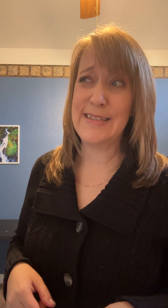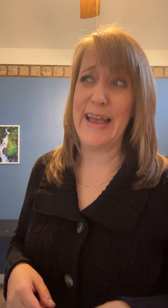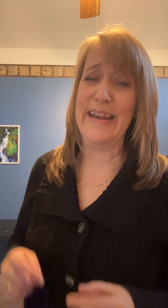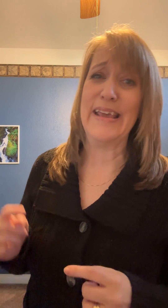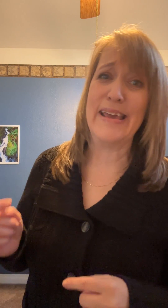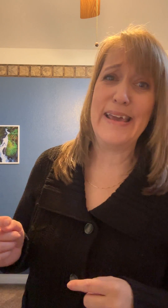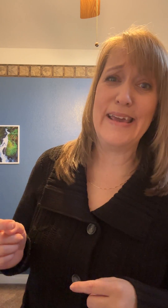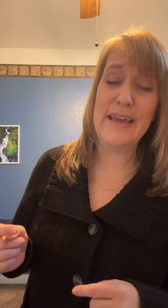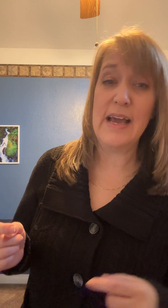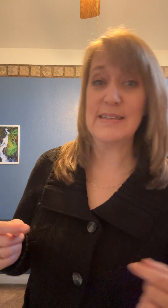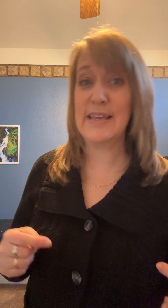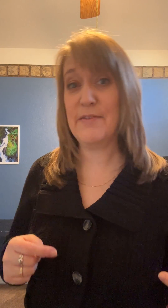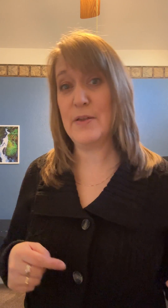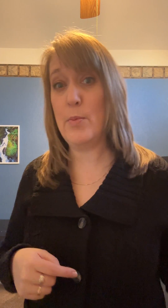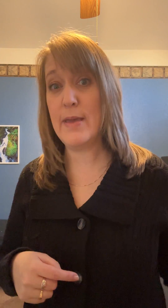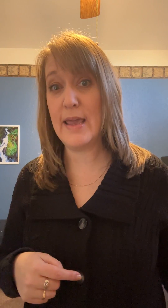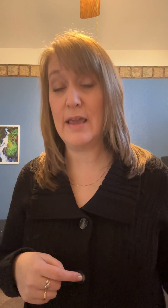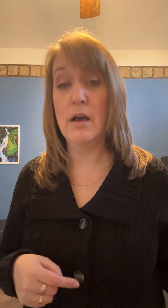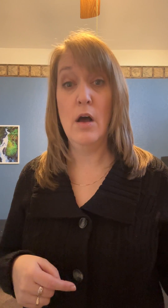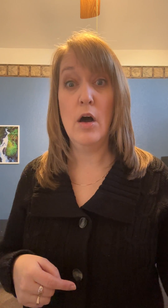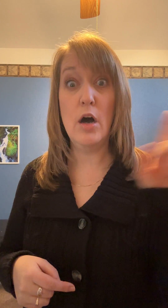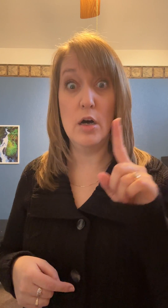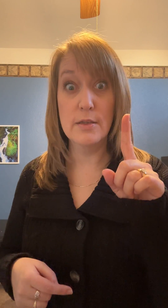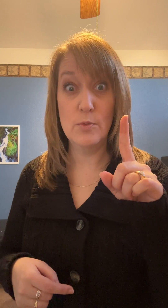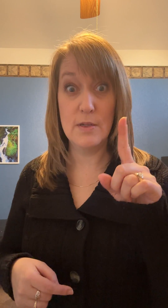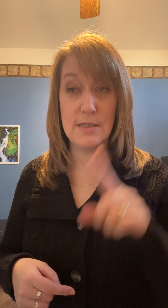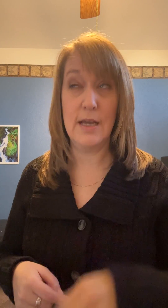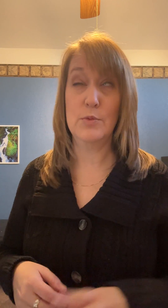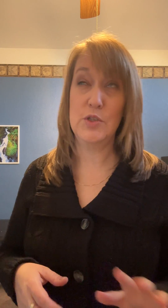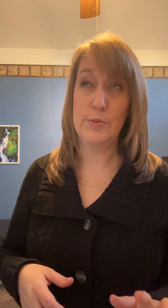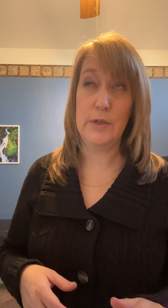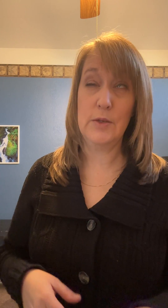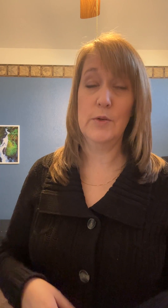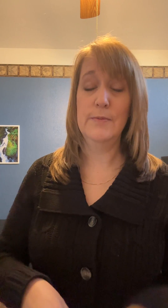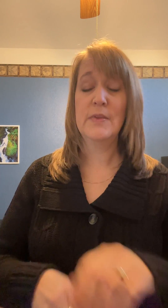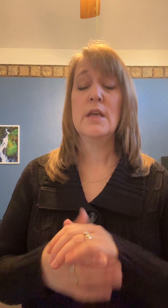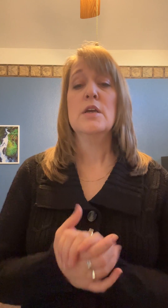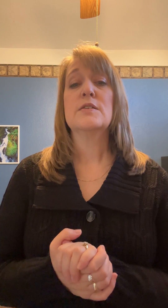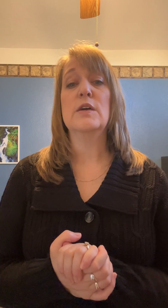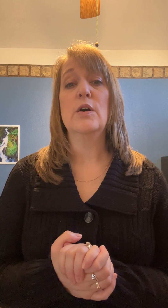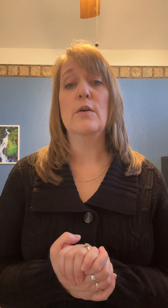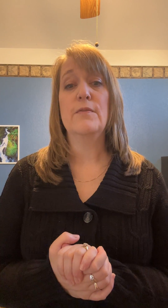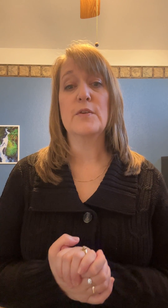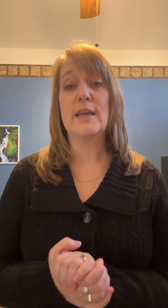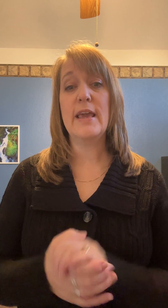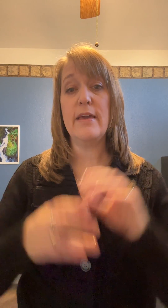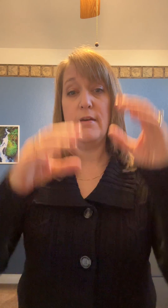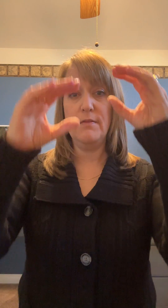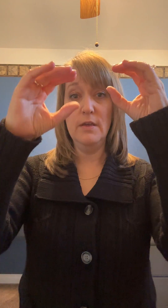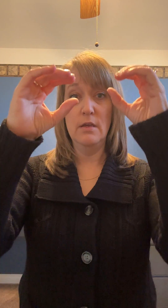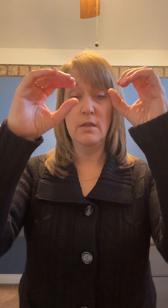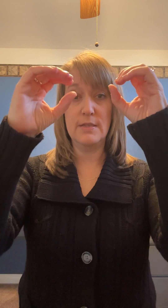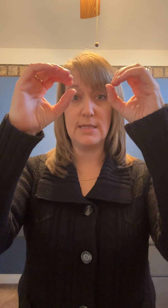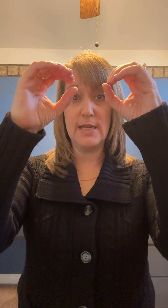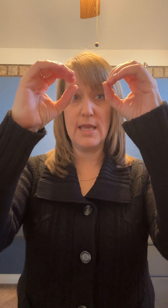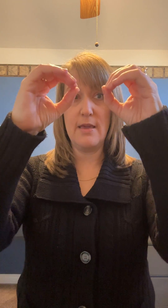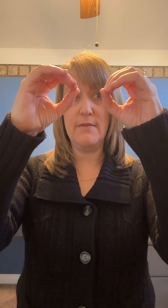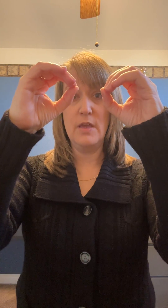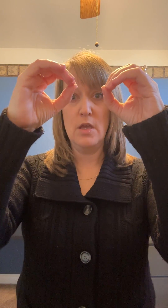sign he has given me all in one sign, which is pretty cool. So for give, the sign give, you